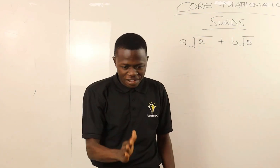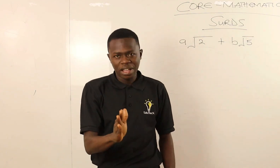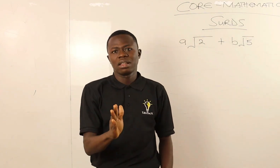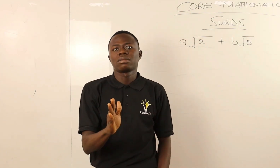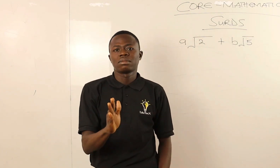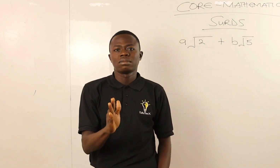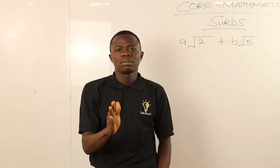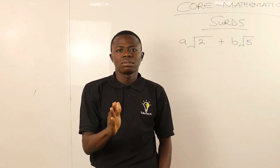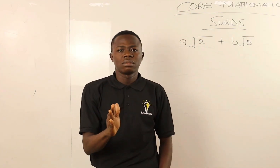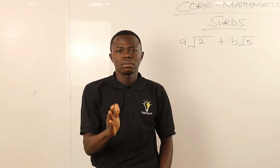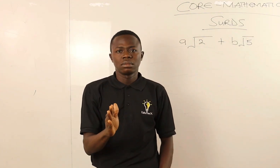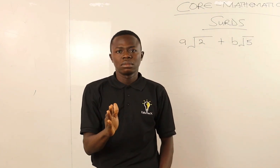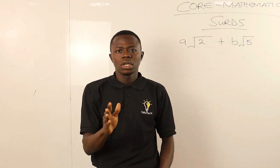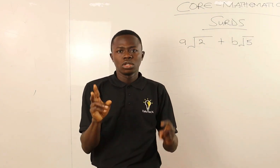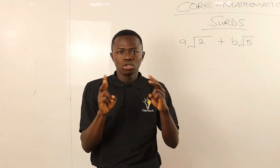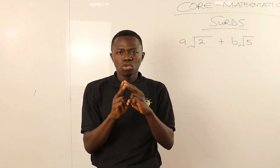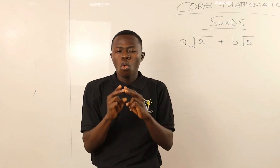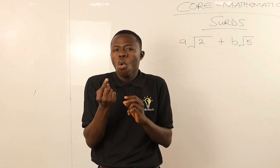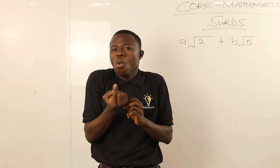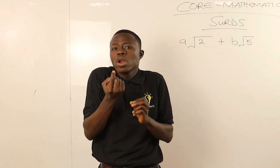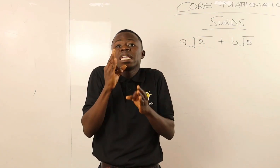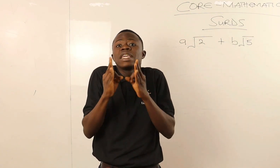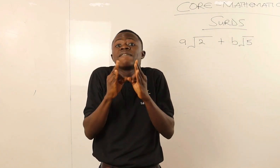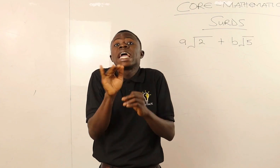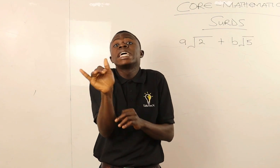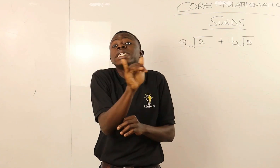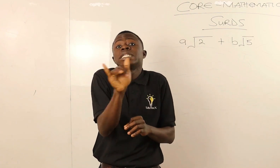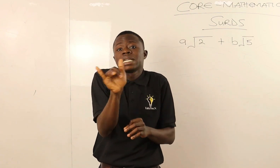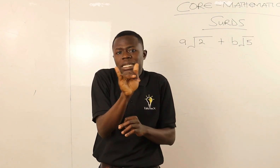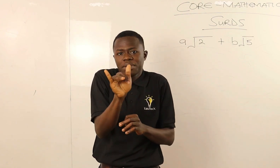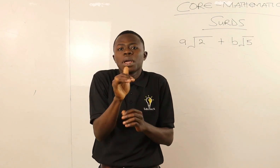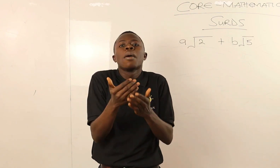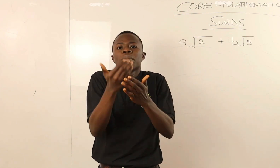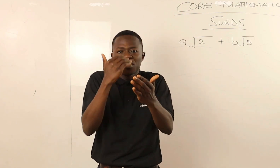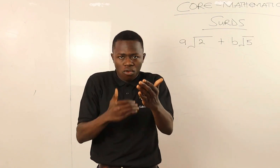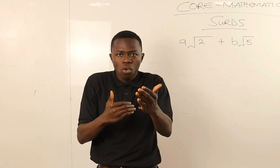something like this? No, you can't add an expression like that.